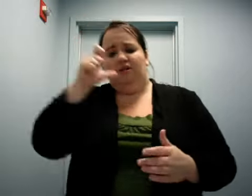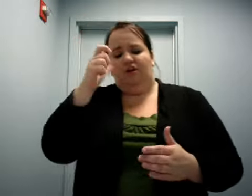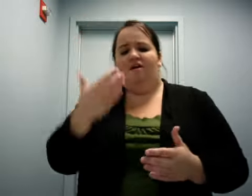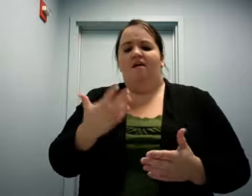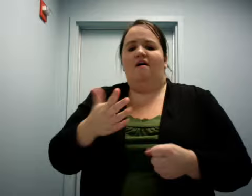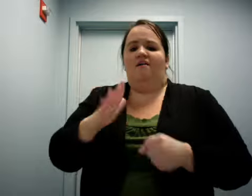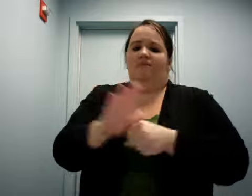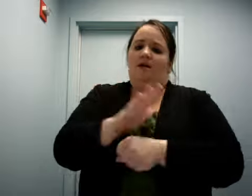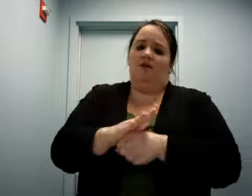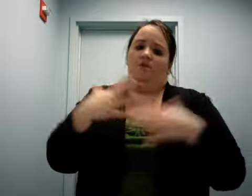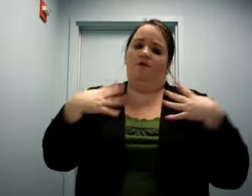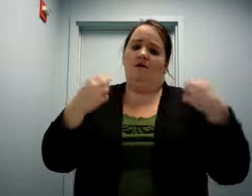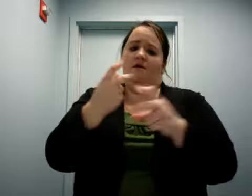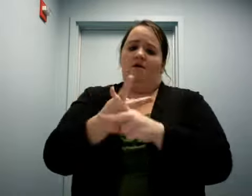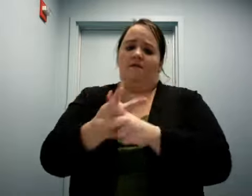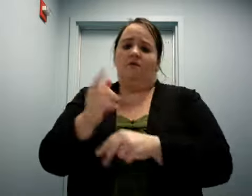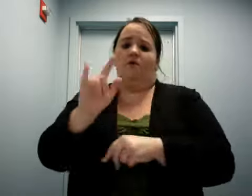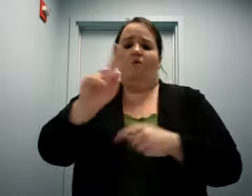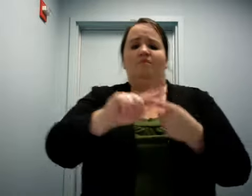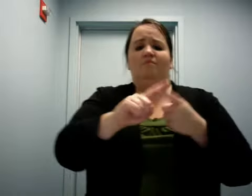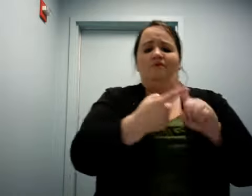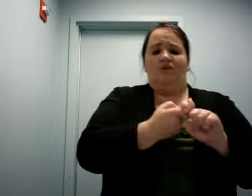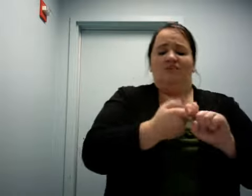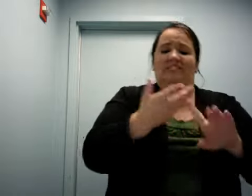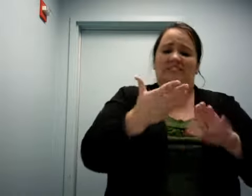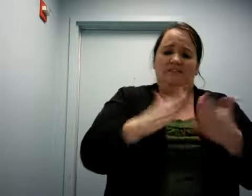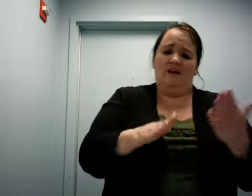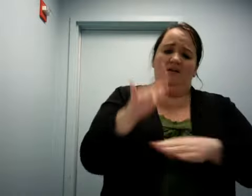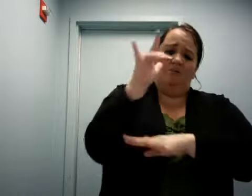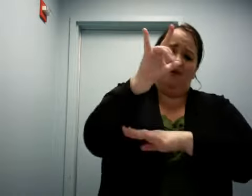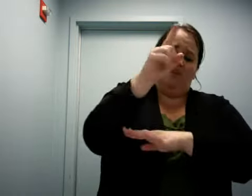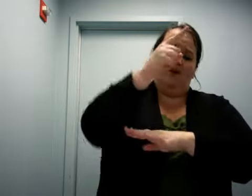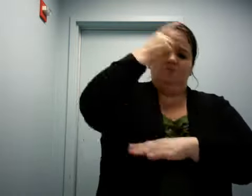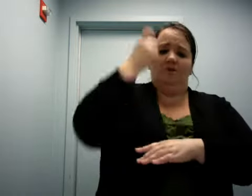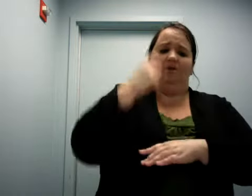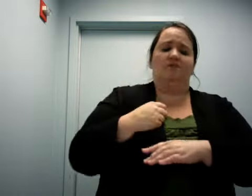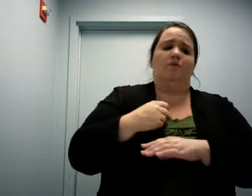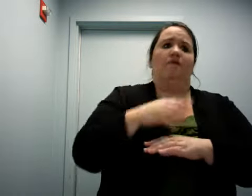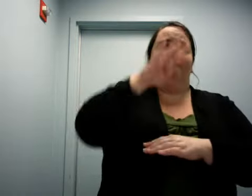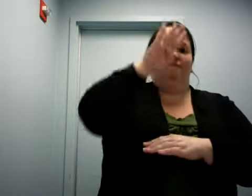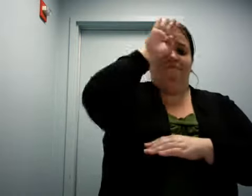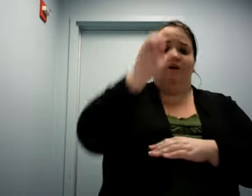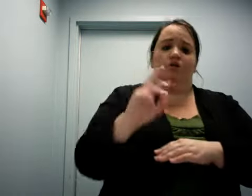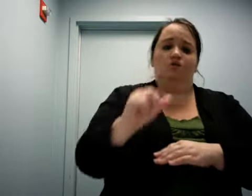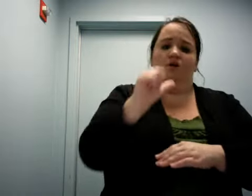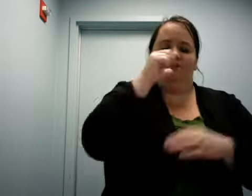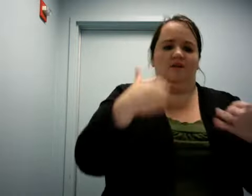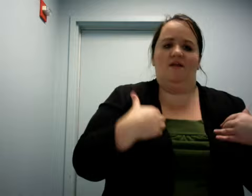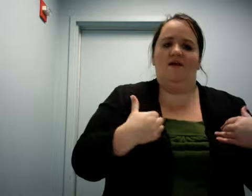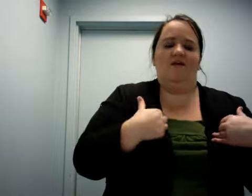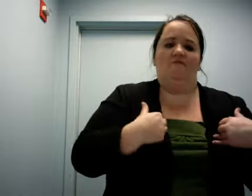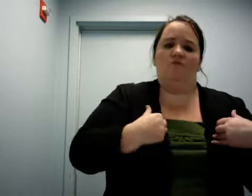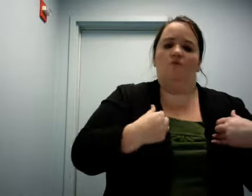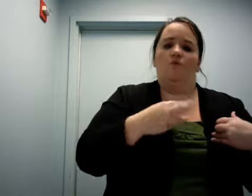friends, Ukuloma, died in a plane crash because our fire trucks did not have water. I grew up under repressive military